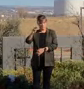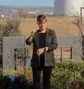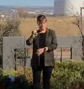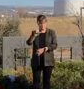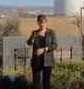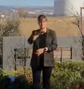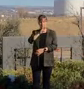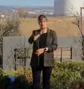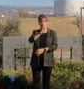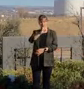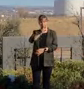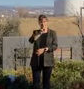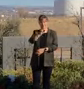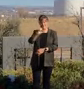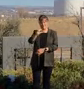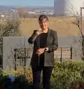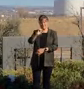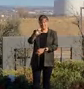Specialist Brian Seeley,